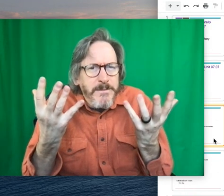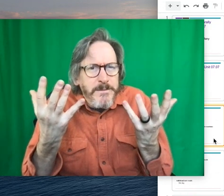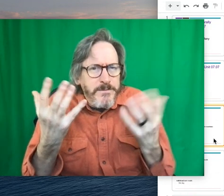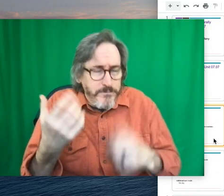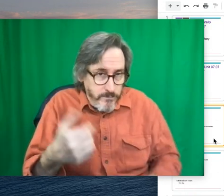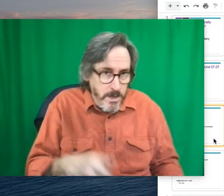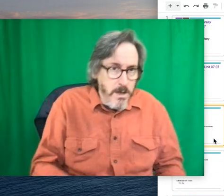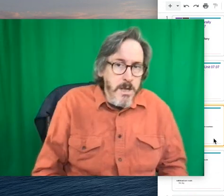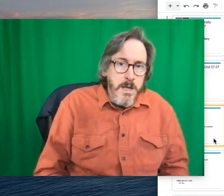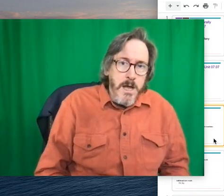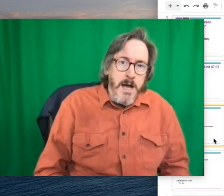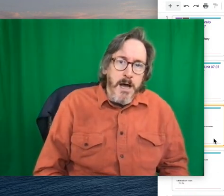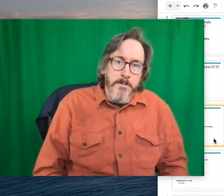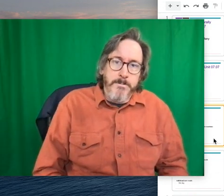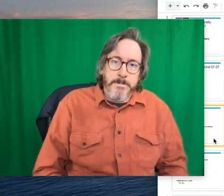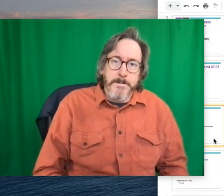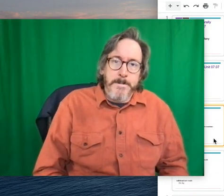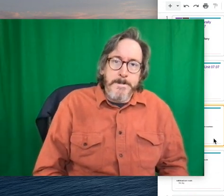many?